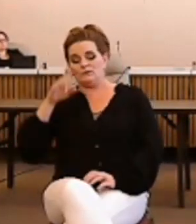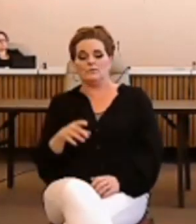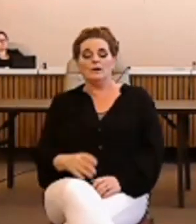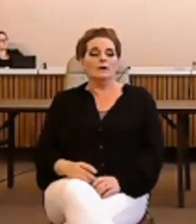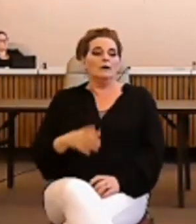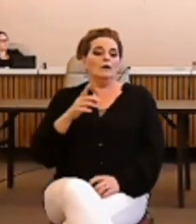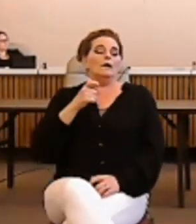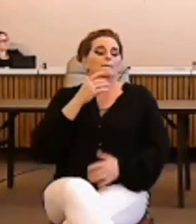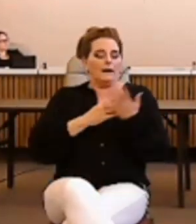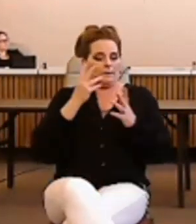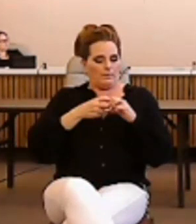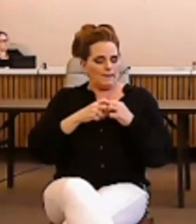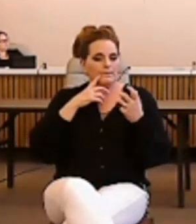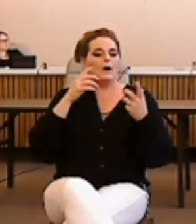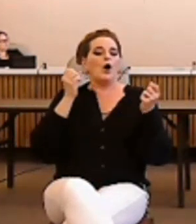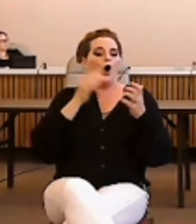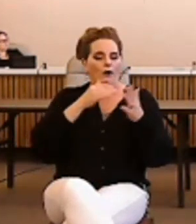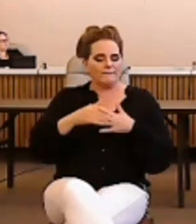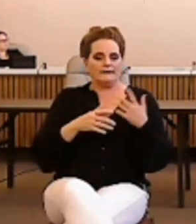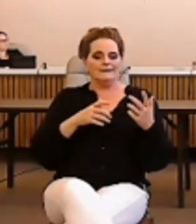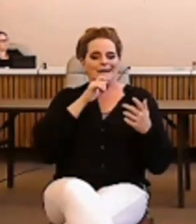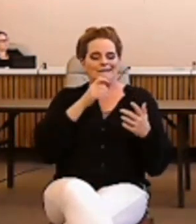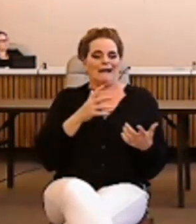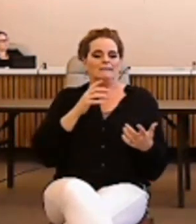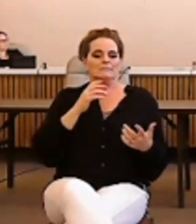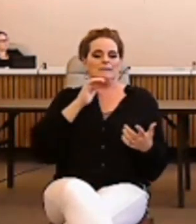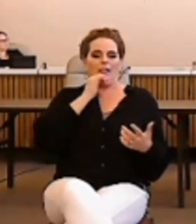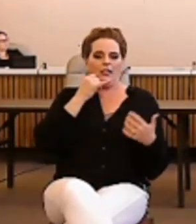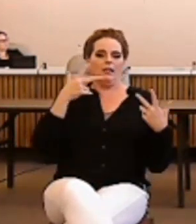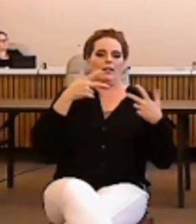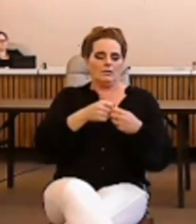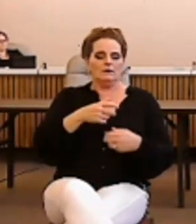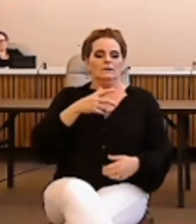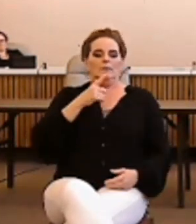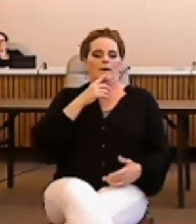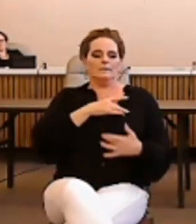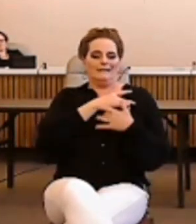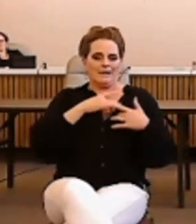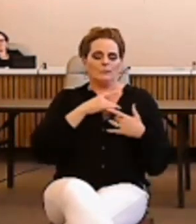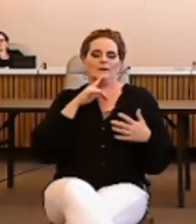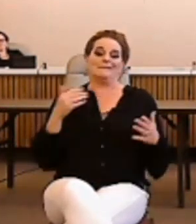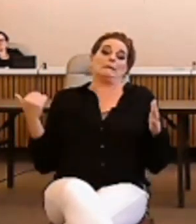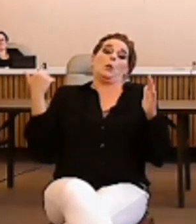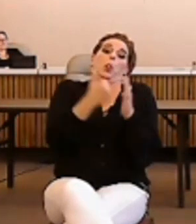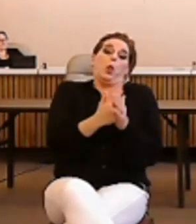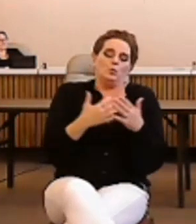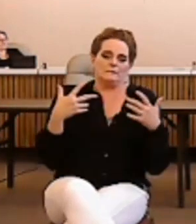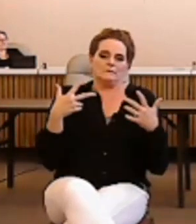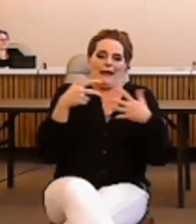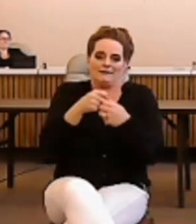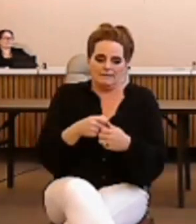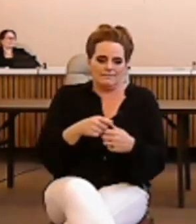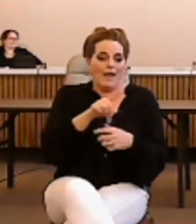issue is in many cases, it's not an accident, but it's heart pounding because it's a near accident. But of course, those never get